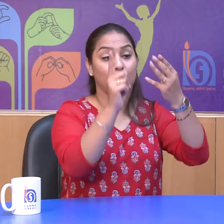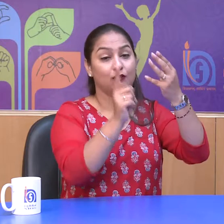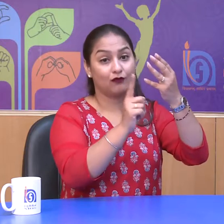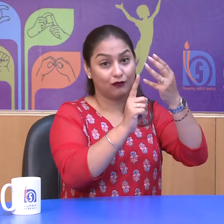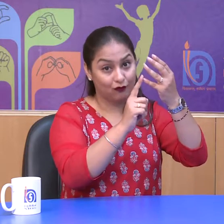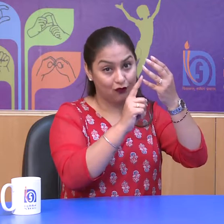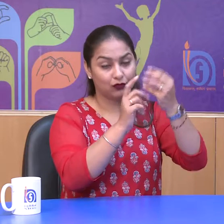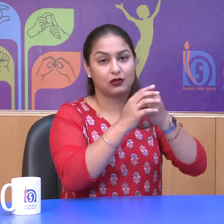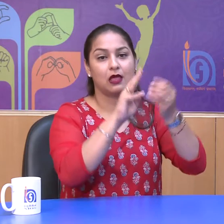Mathura,